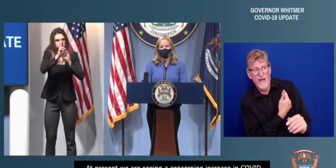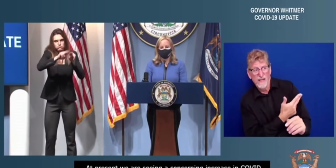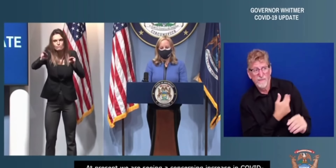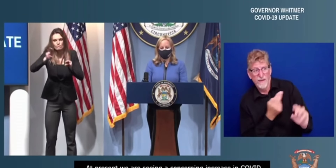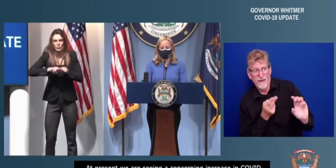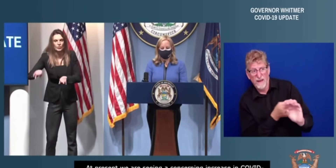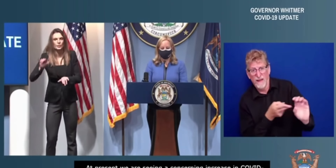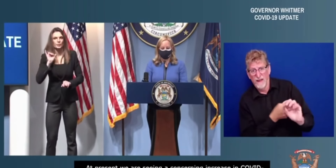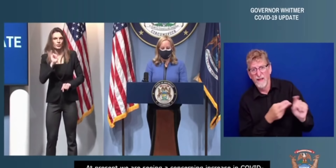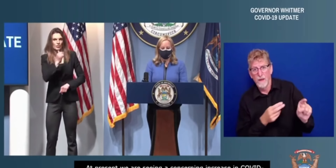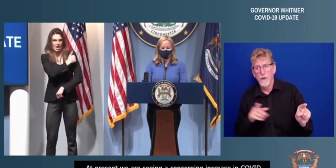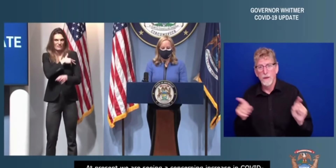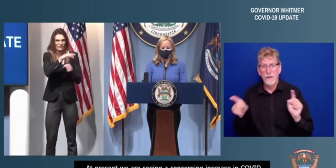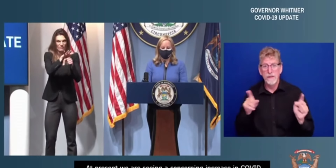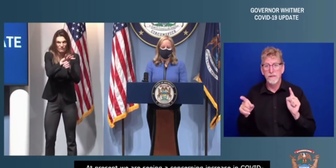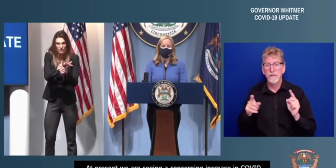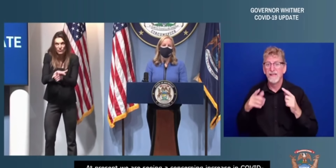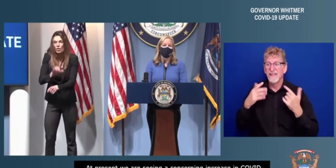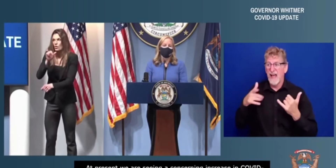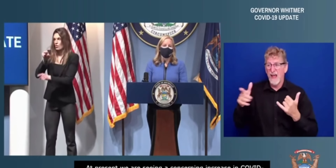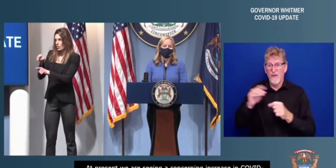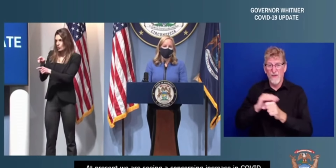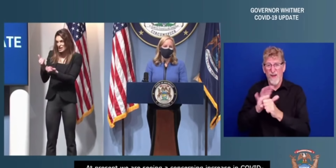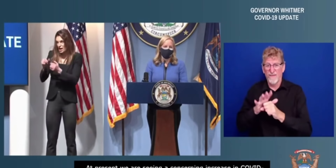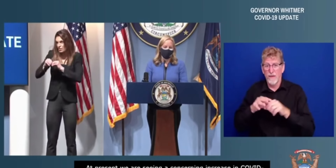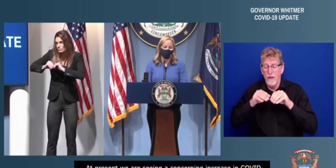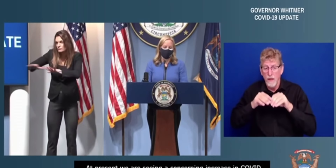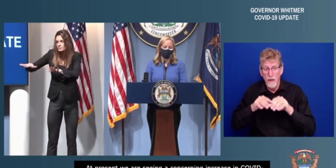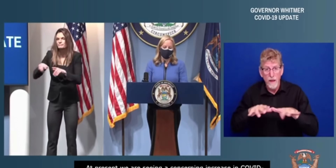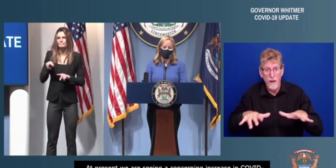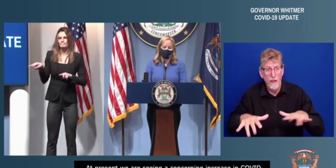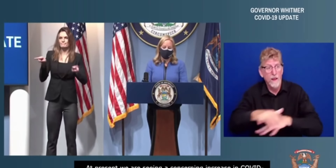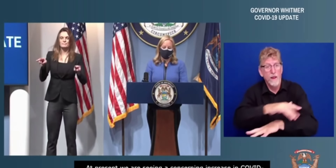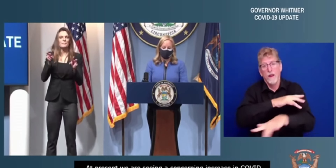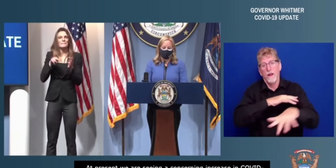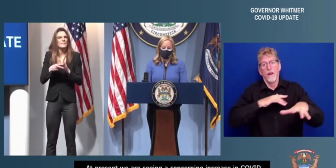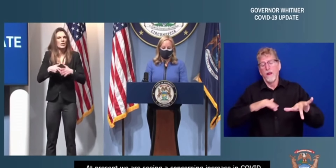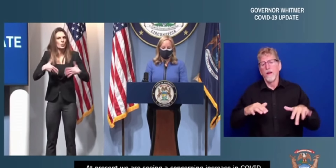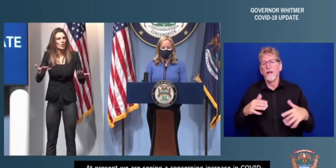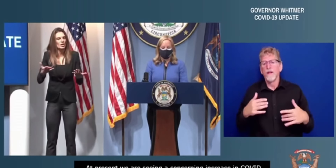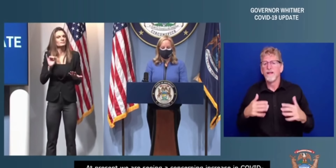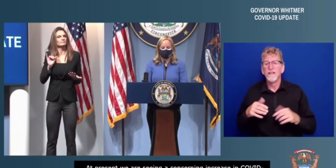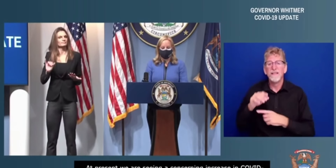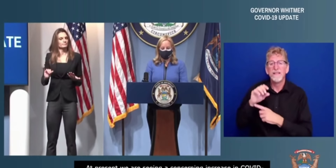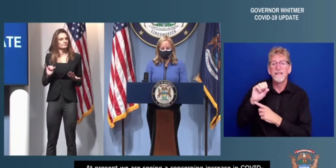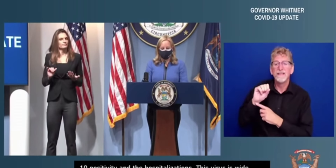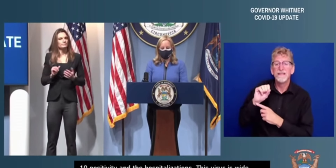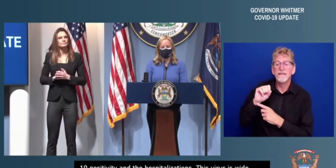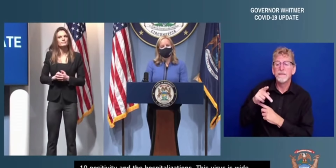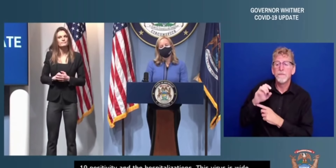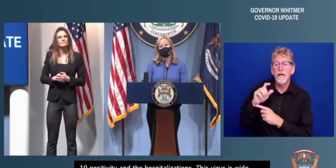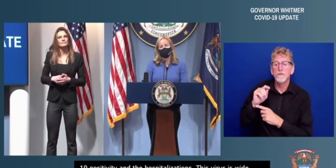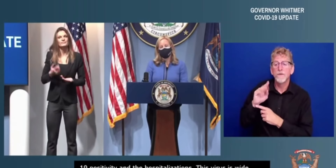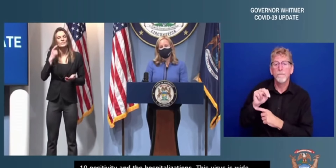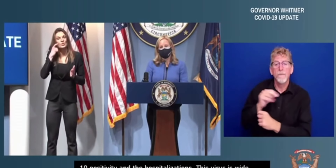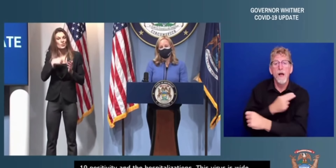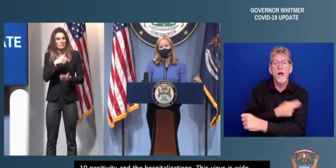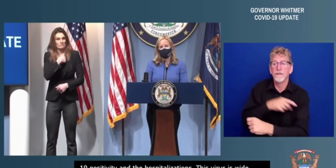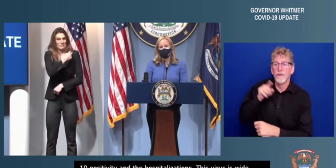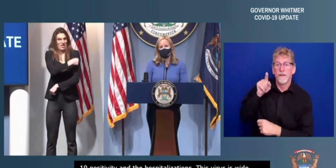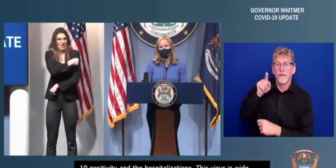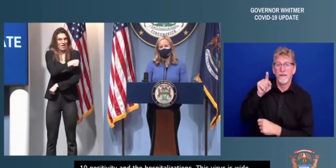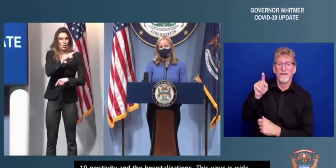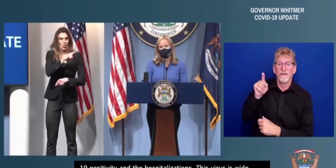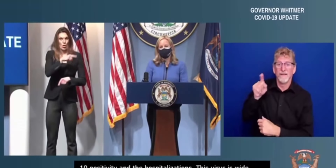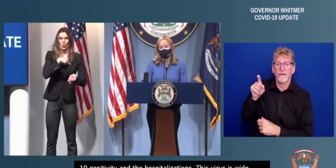is widespread in our communities. At Spectrum Health, the number of cases, the number of patients